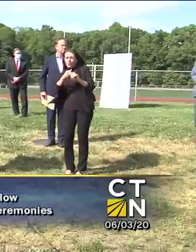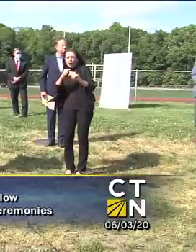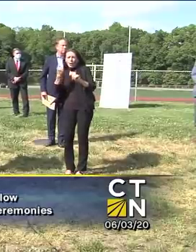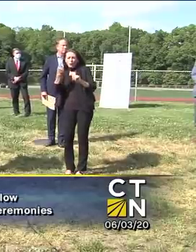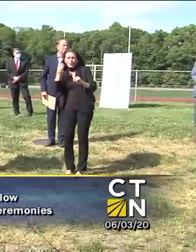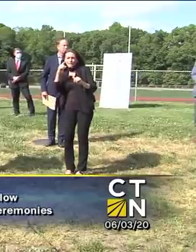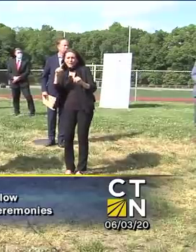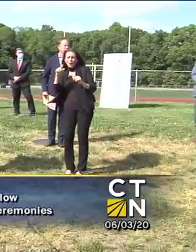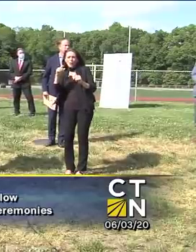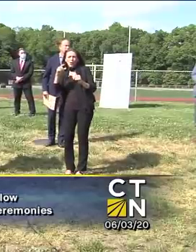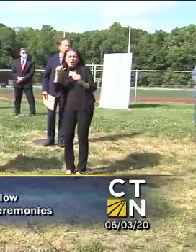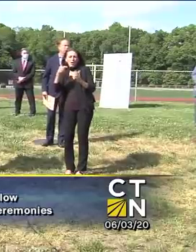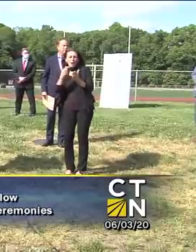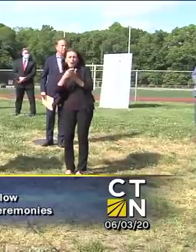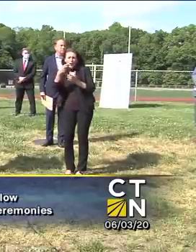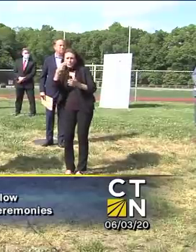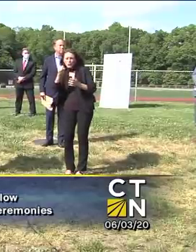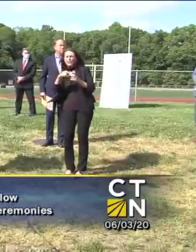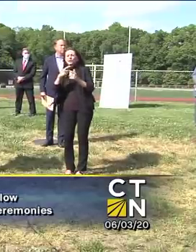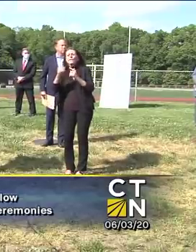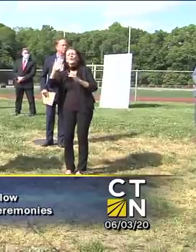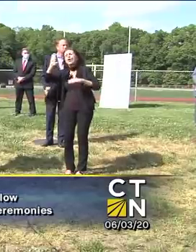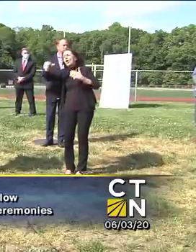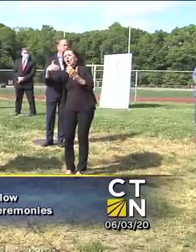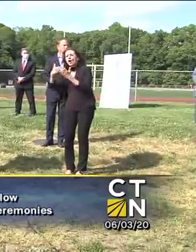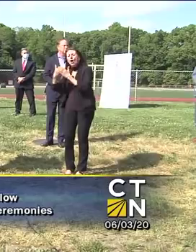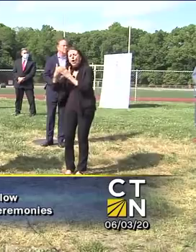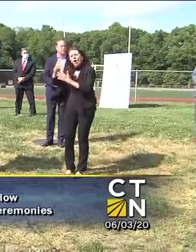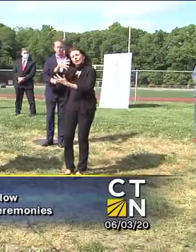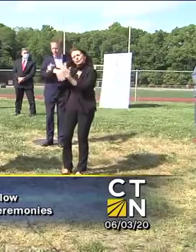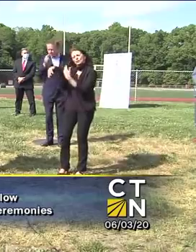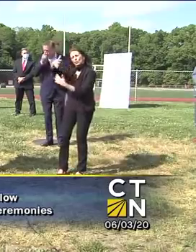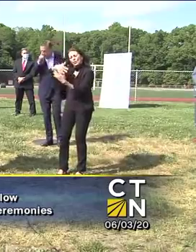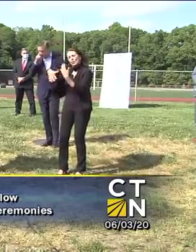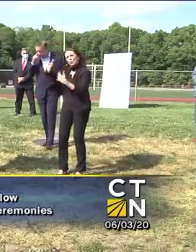all social and recreational gatherings to 150 people?